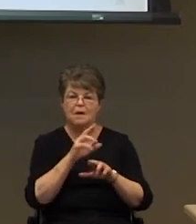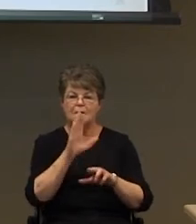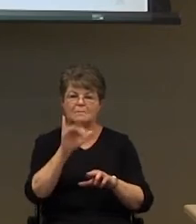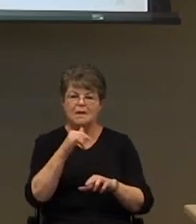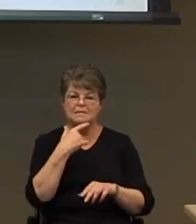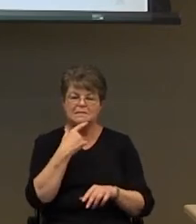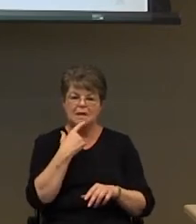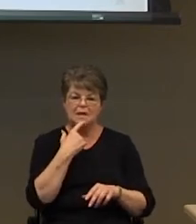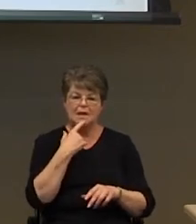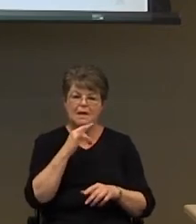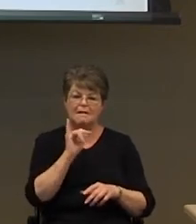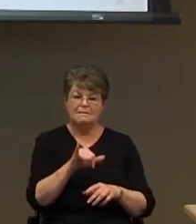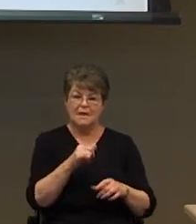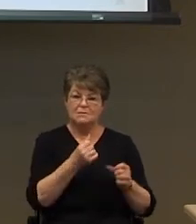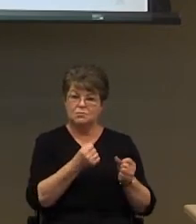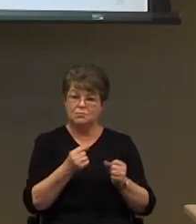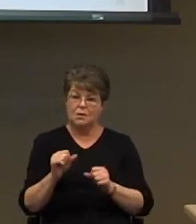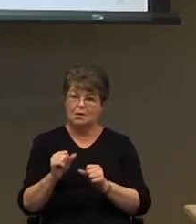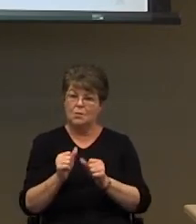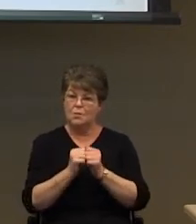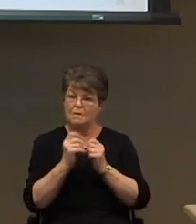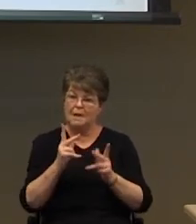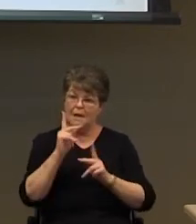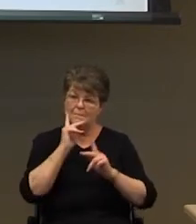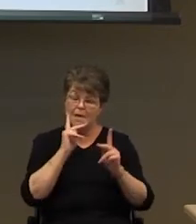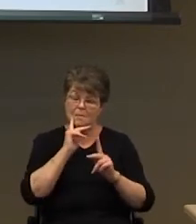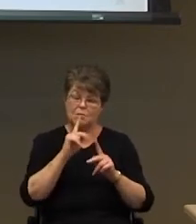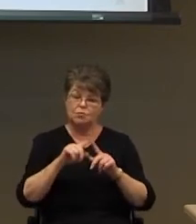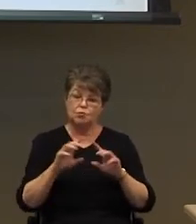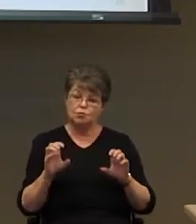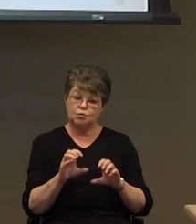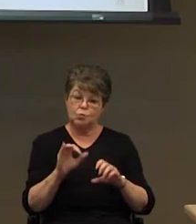saying, this strategy without the people to do it